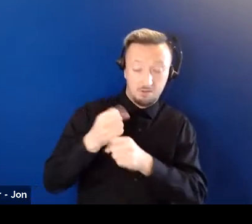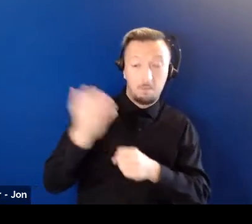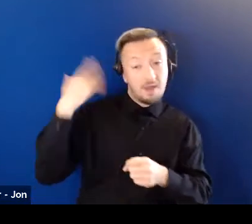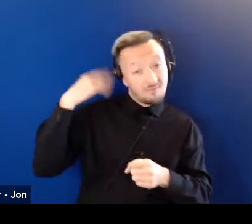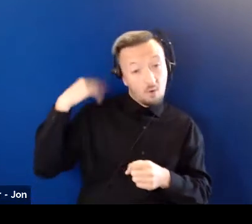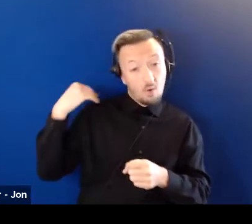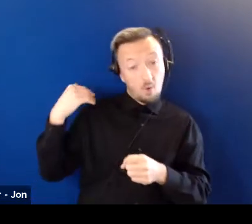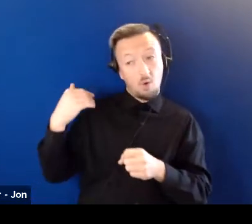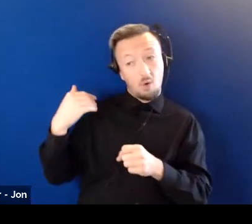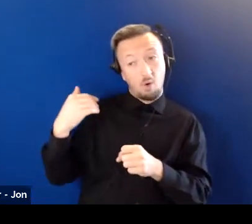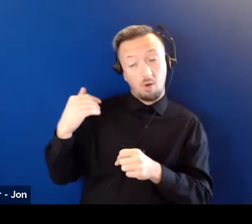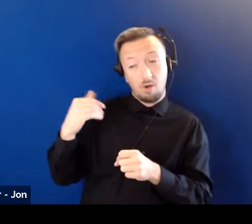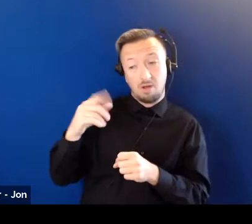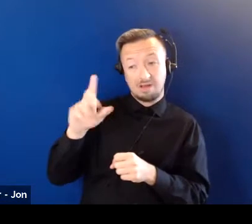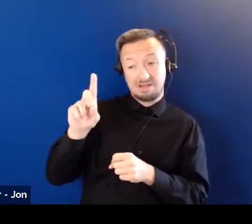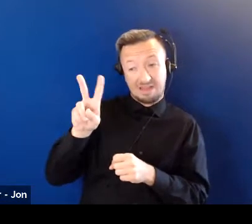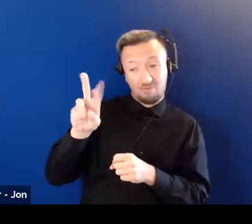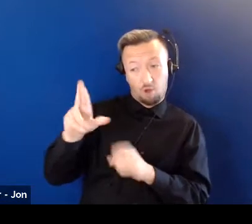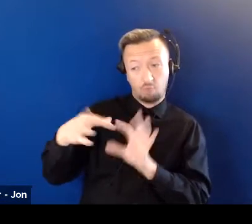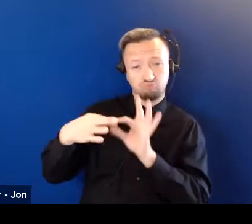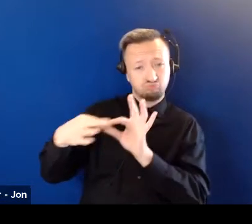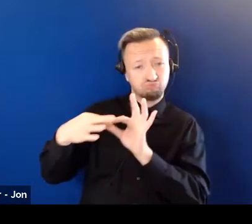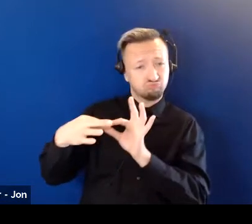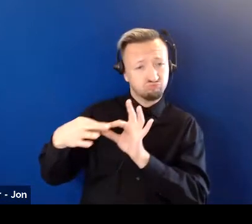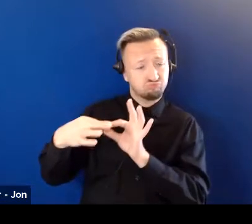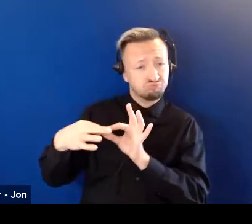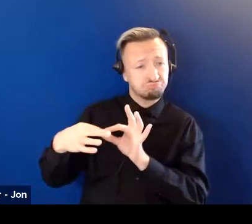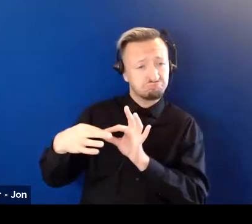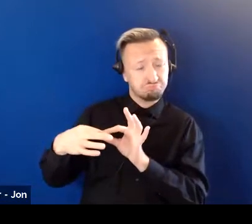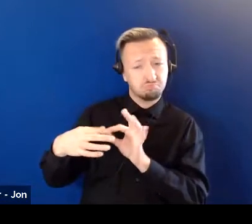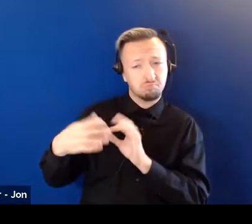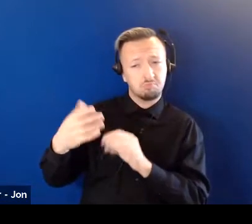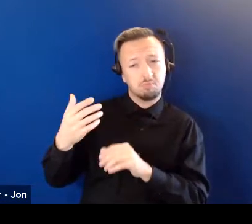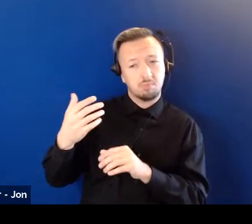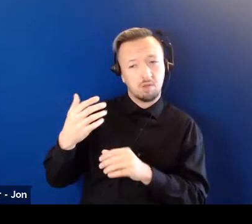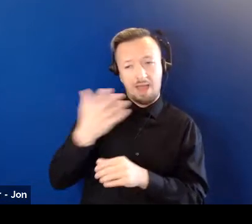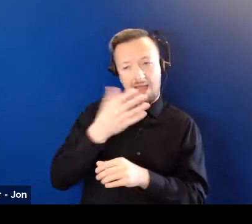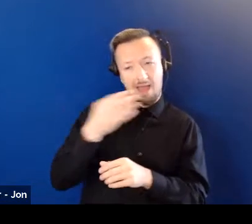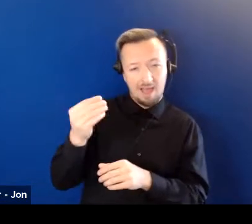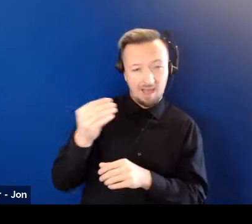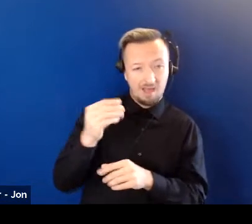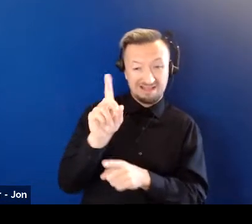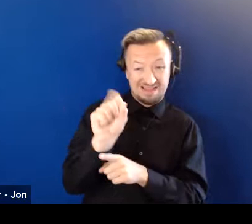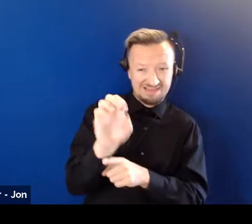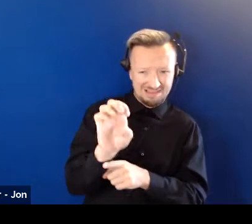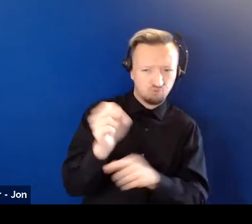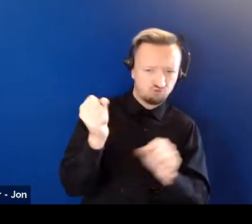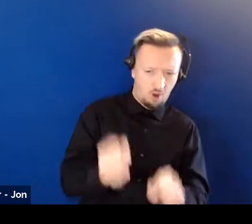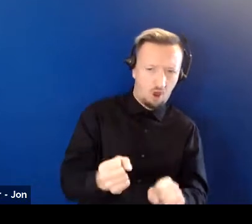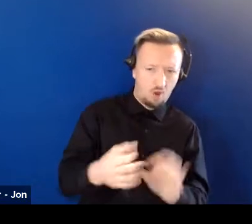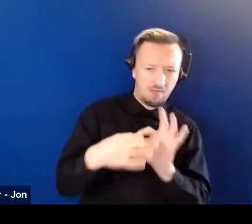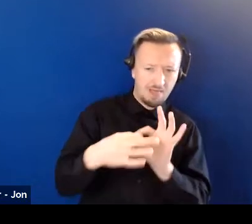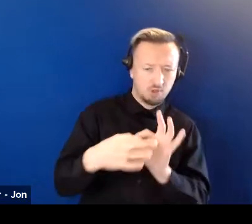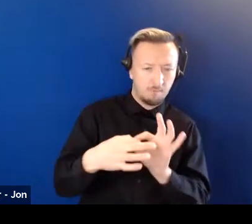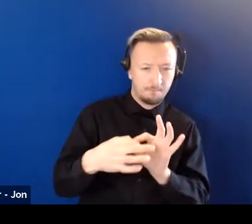relationship with the Division of Vocational Rehabilitation and a strong relationship with the DSC, who